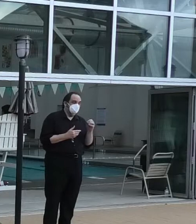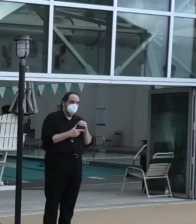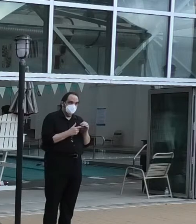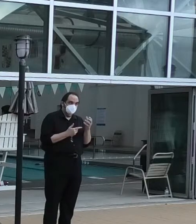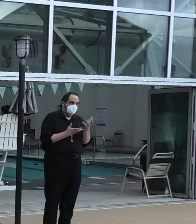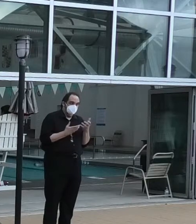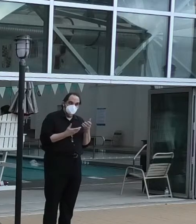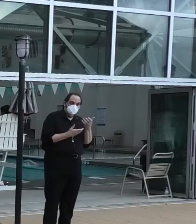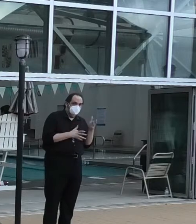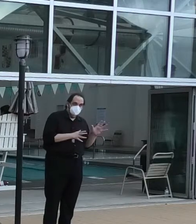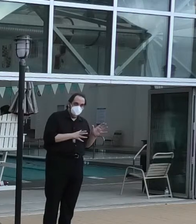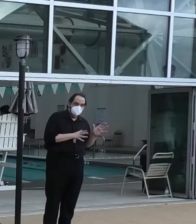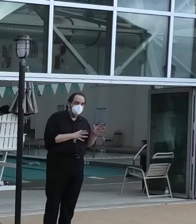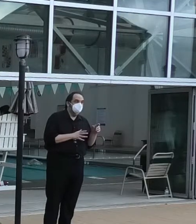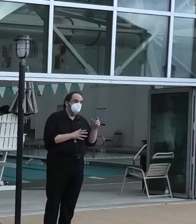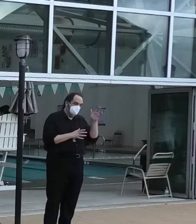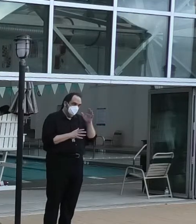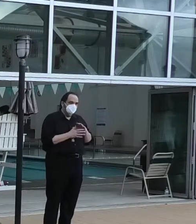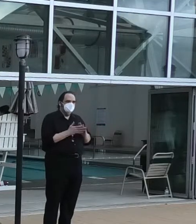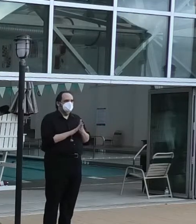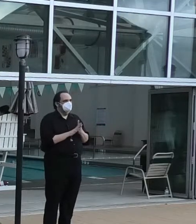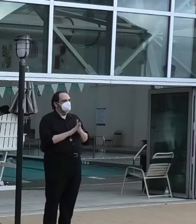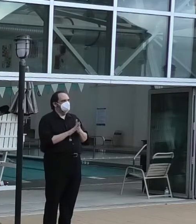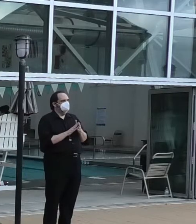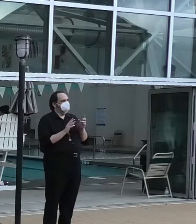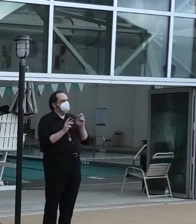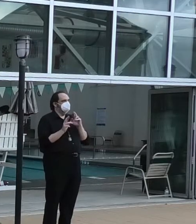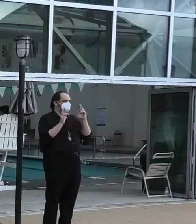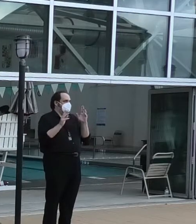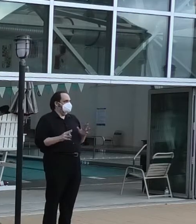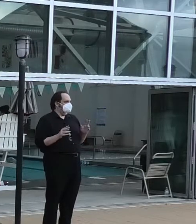not, he just became an immediate responder.